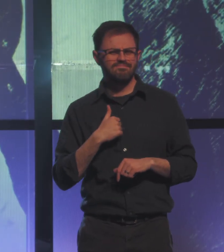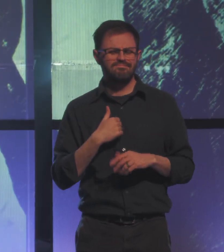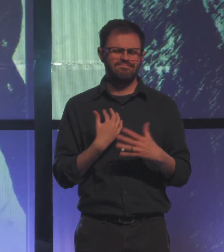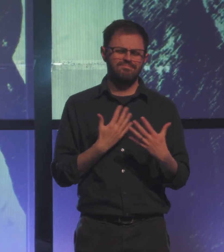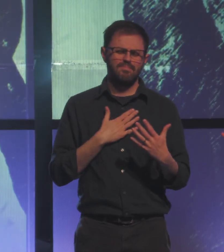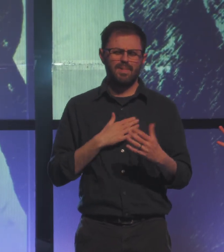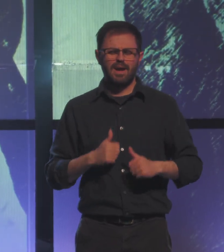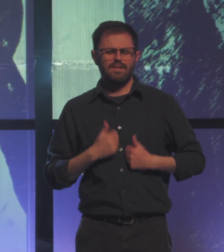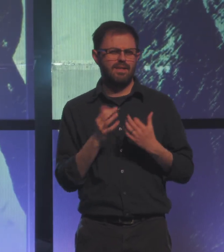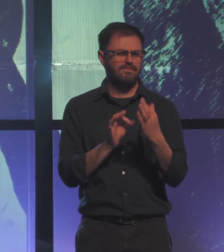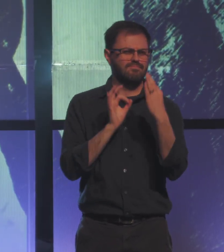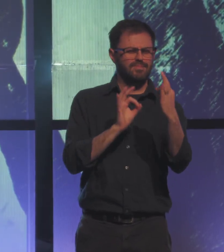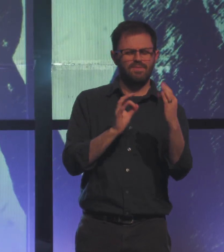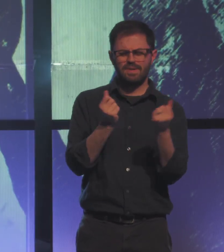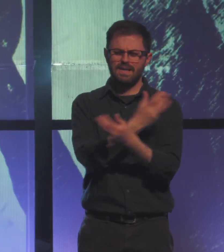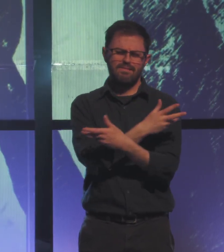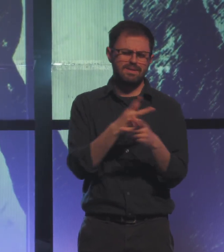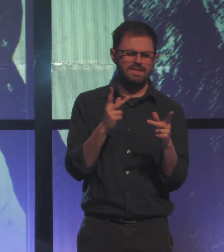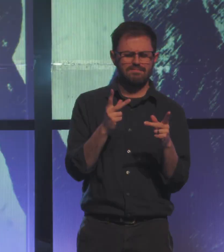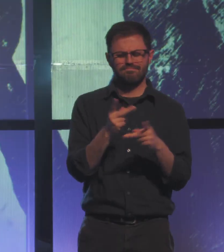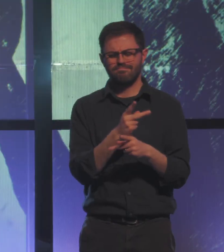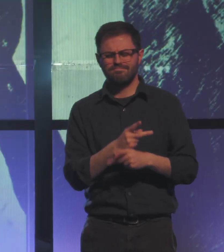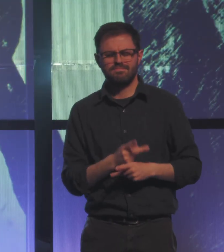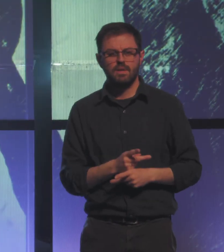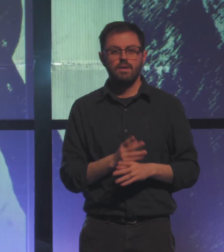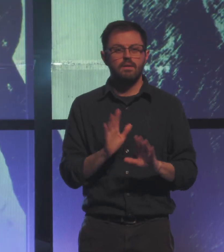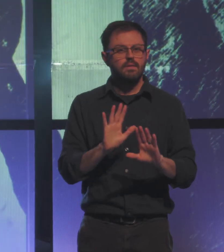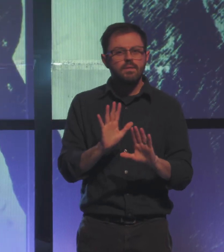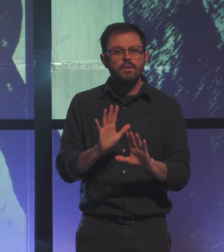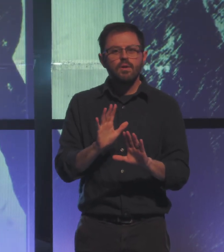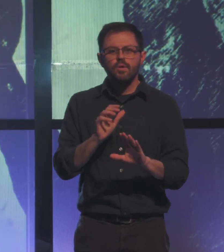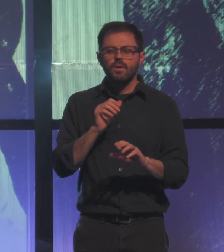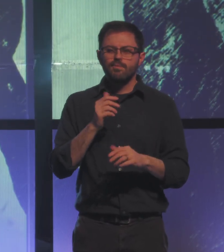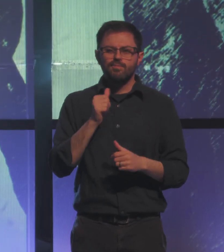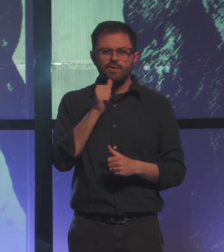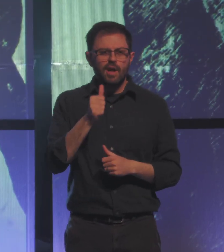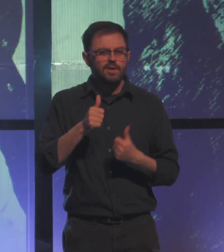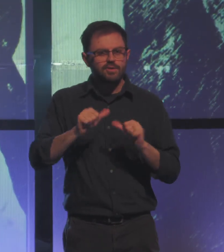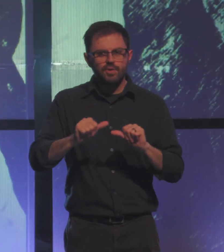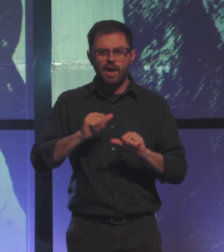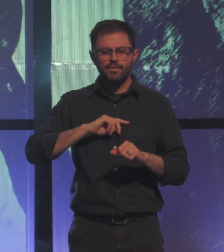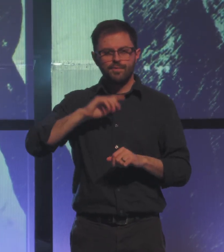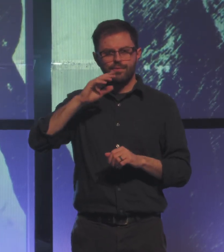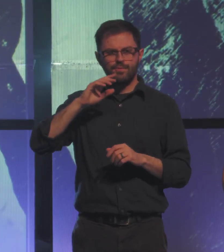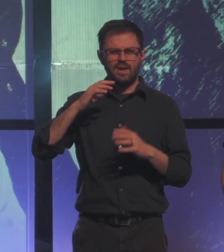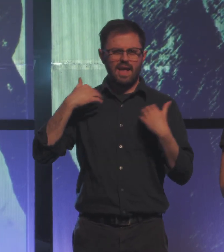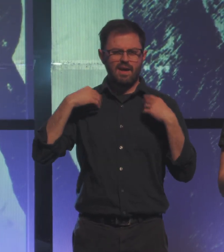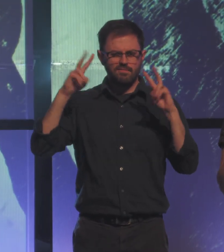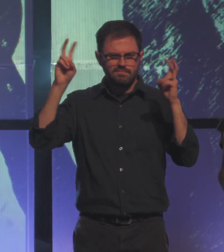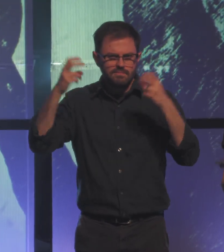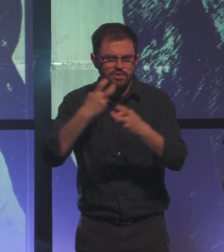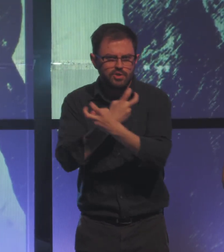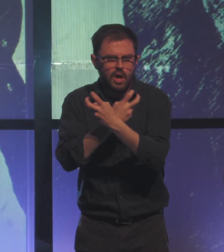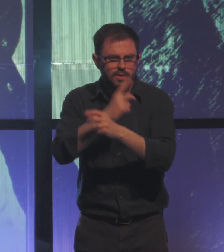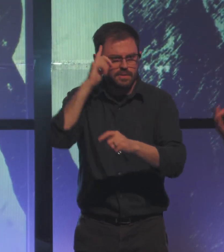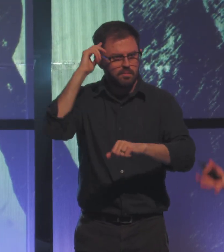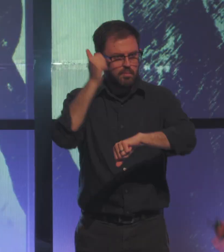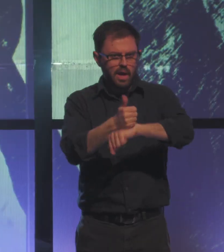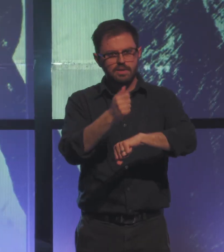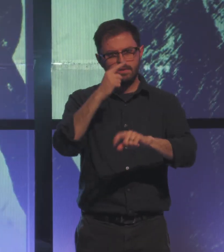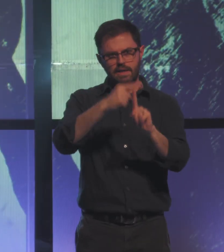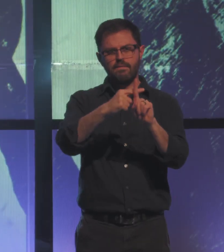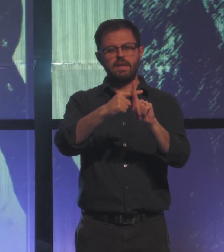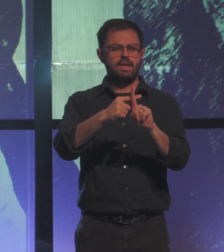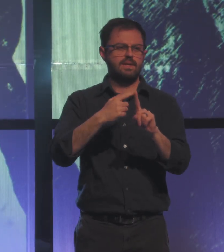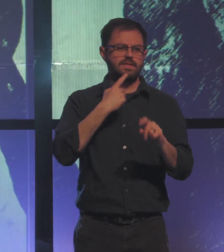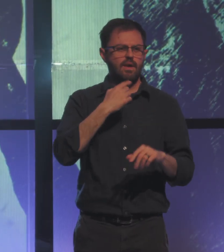as people who've just moved past our pain. We're not going to just have toxic positivity and partake in this stuff and say, oh, all